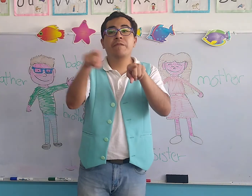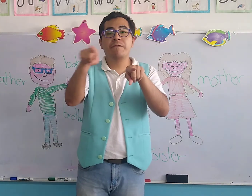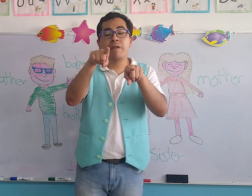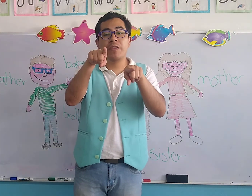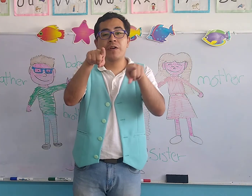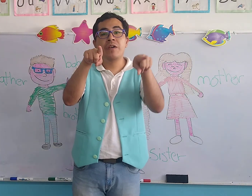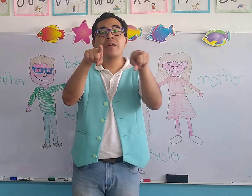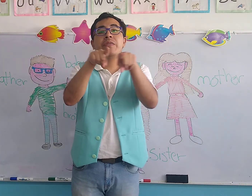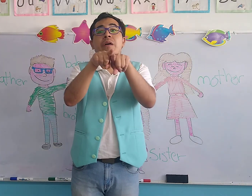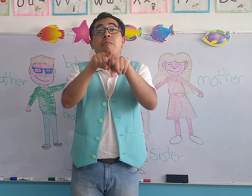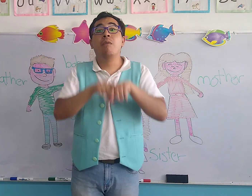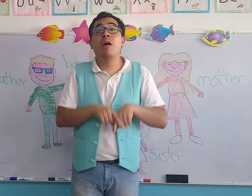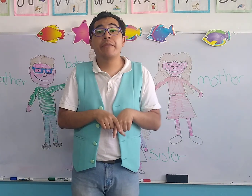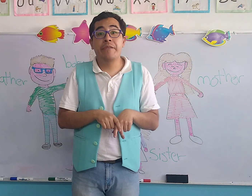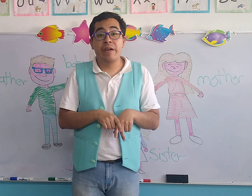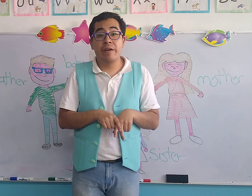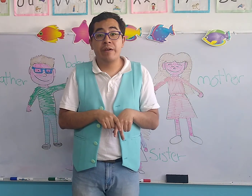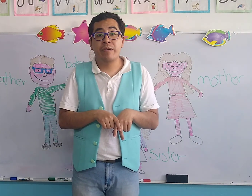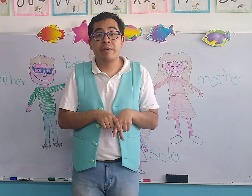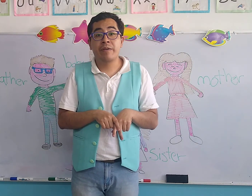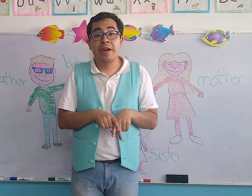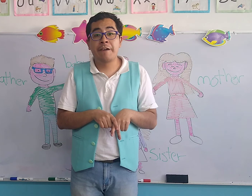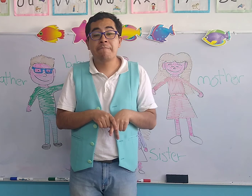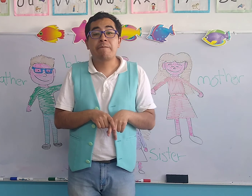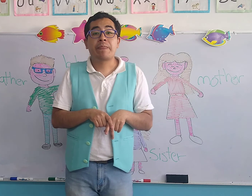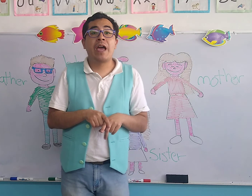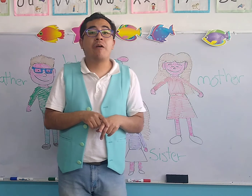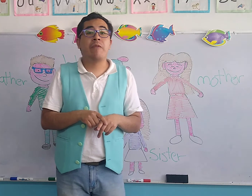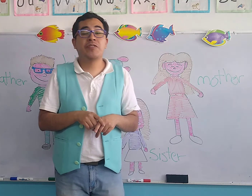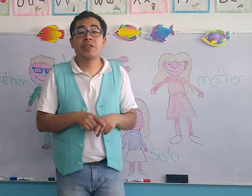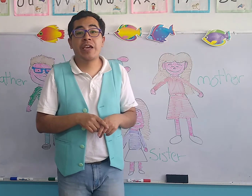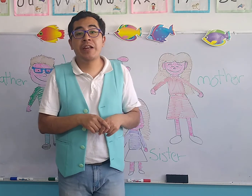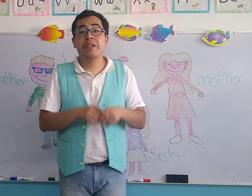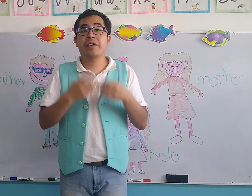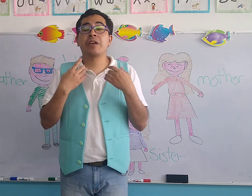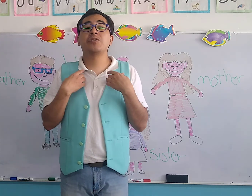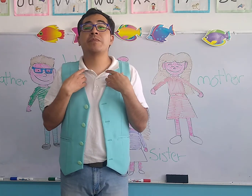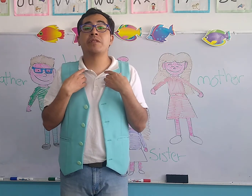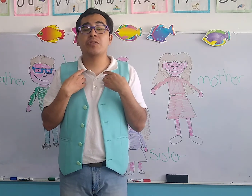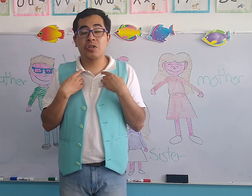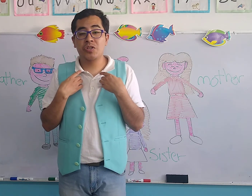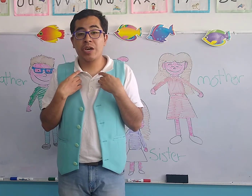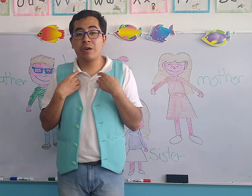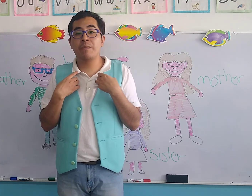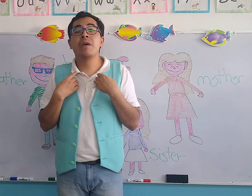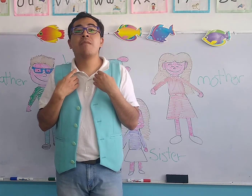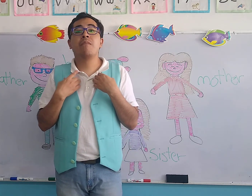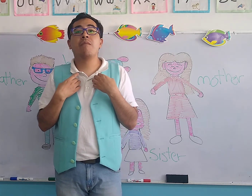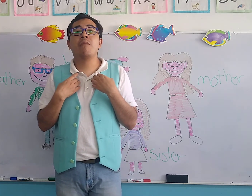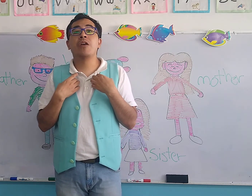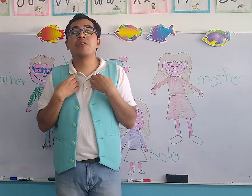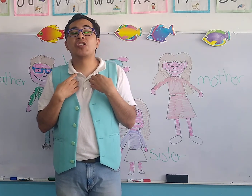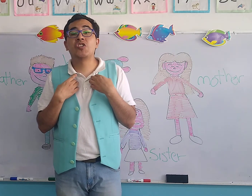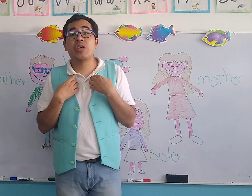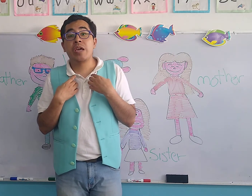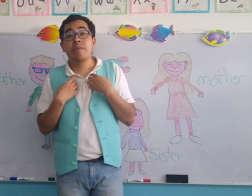the father, the mother. Okay, now once again, in the case of the teacher Jacob, my mother's name